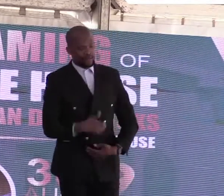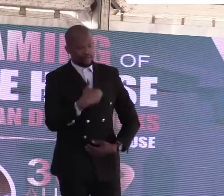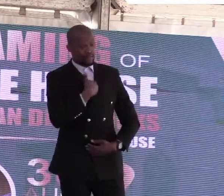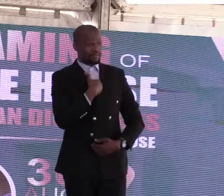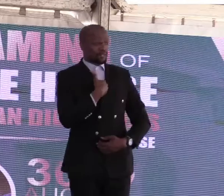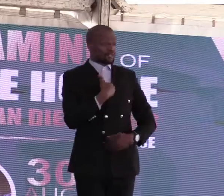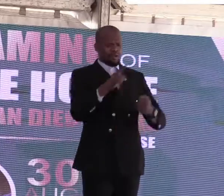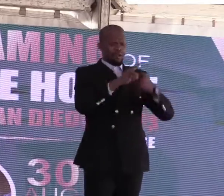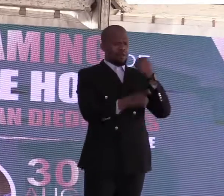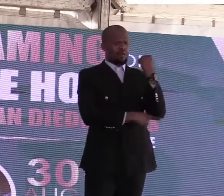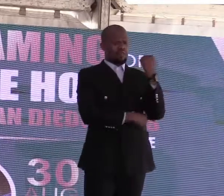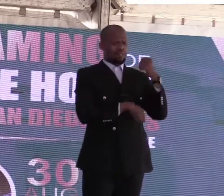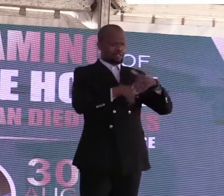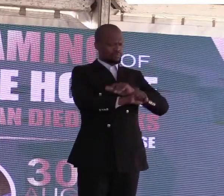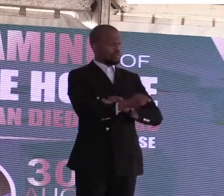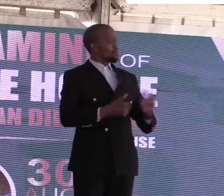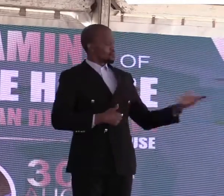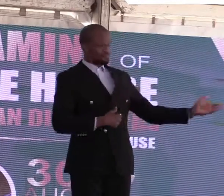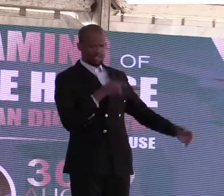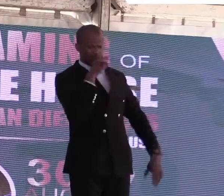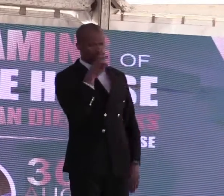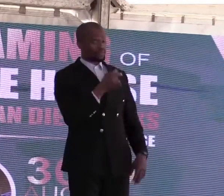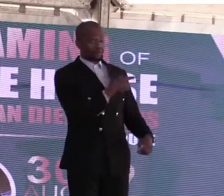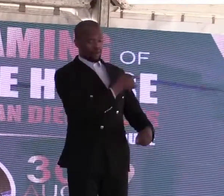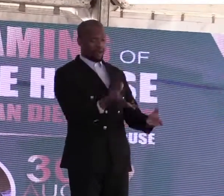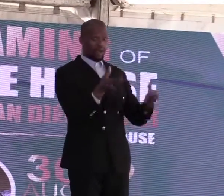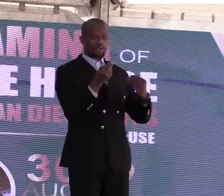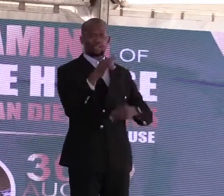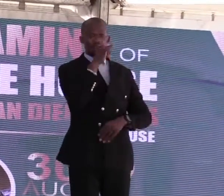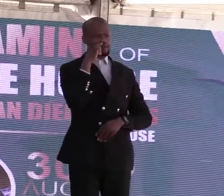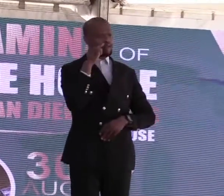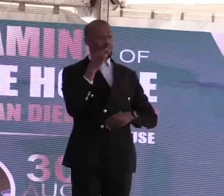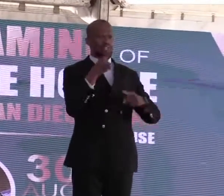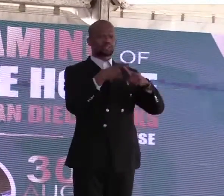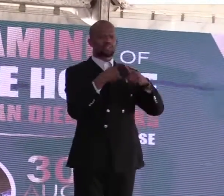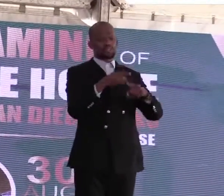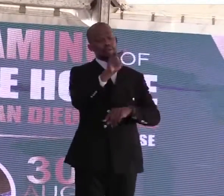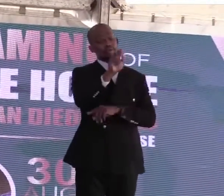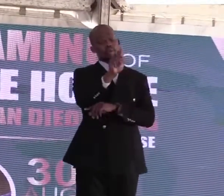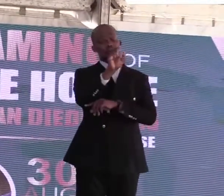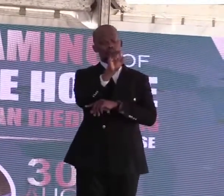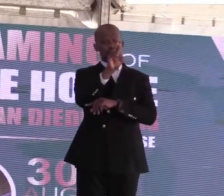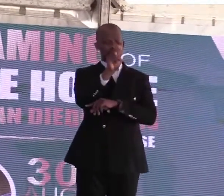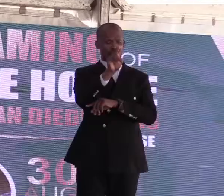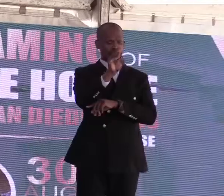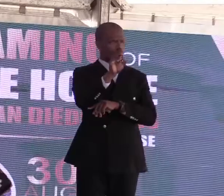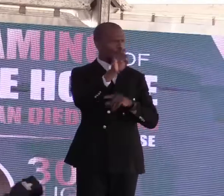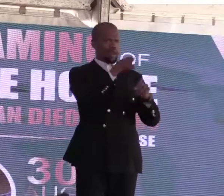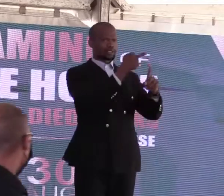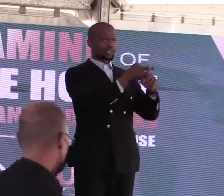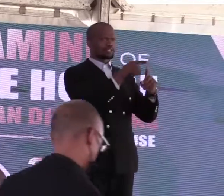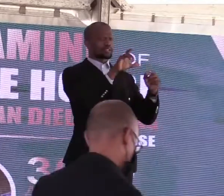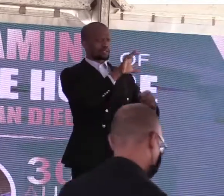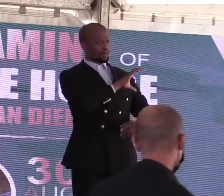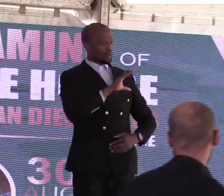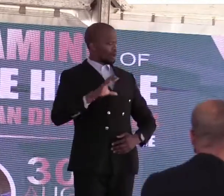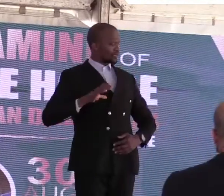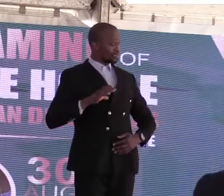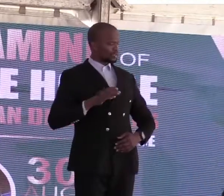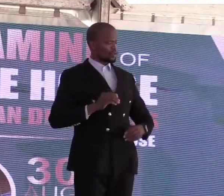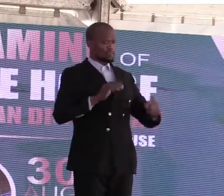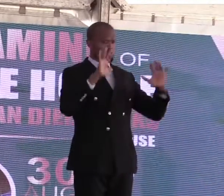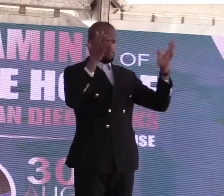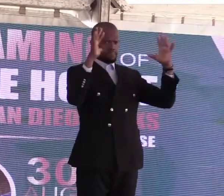the last one. Unegama lesixhosa umtondo we-Executive Council cela simpheni